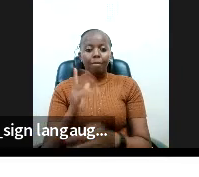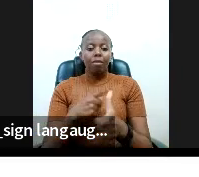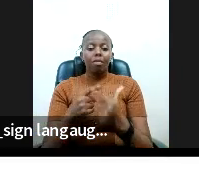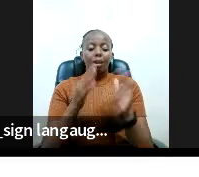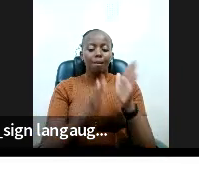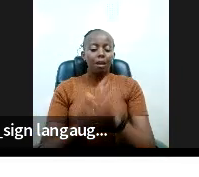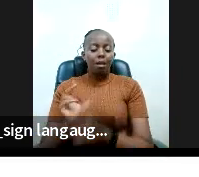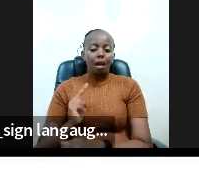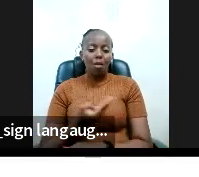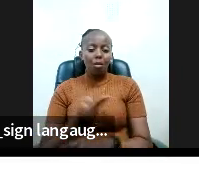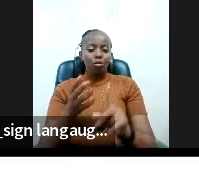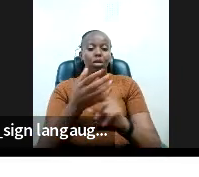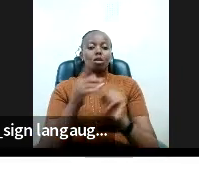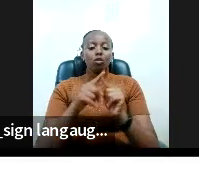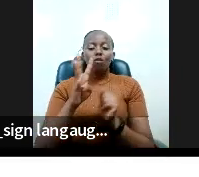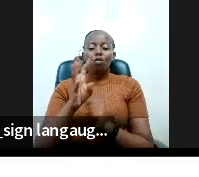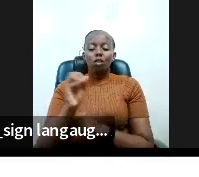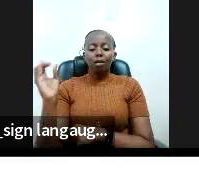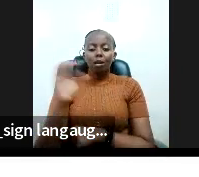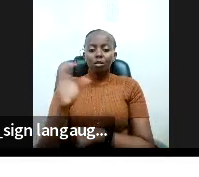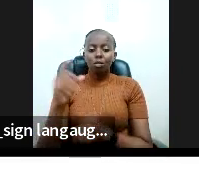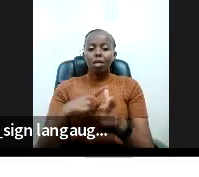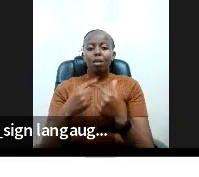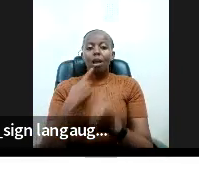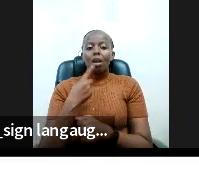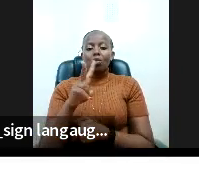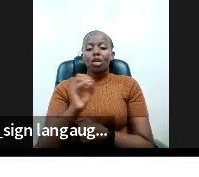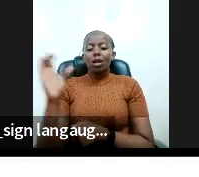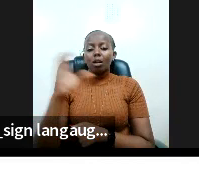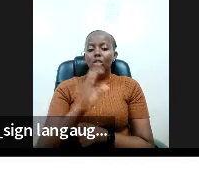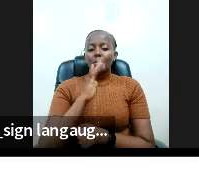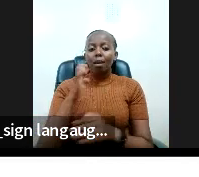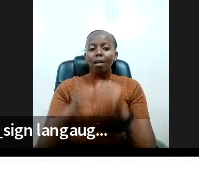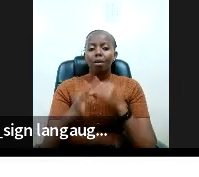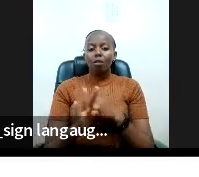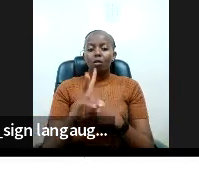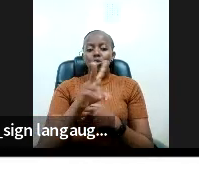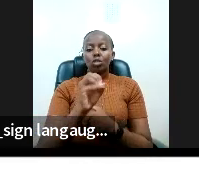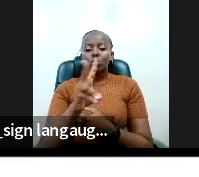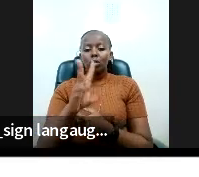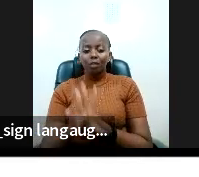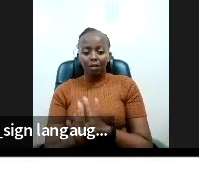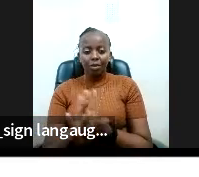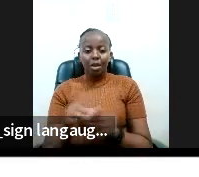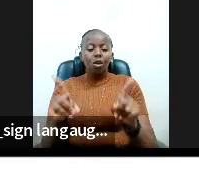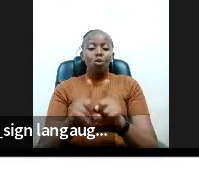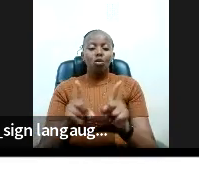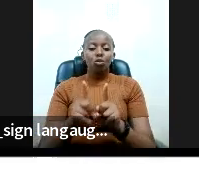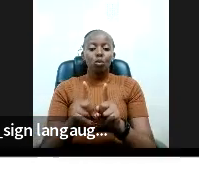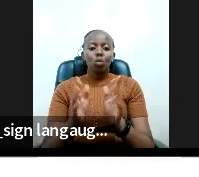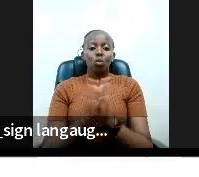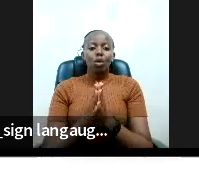reach 40 customers and 120 customers by the end of 2025, with gross revenue